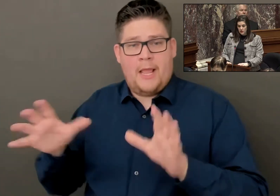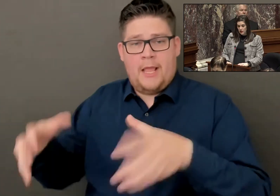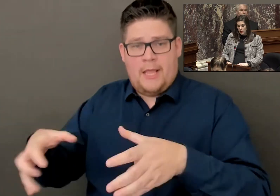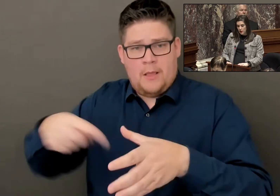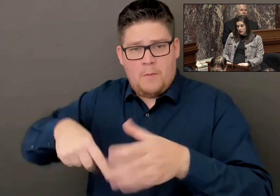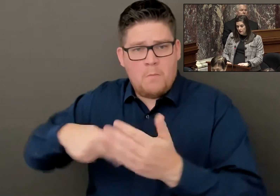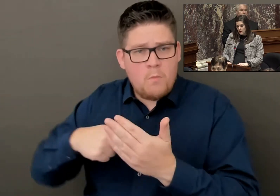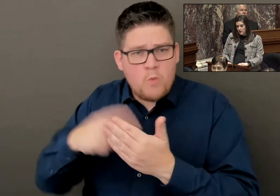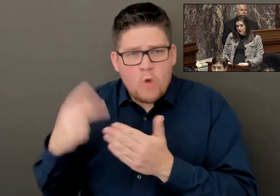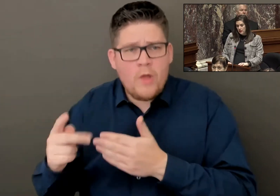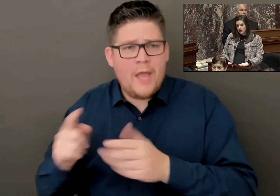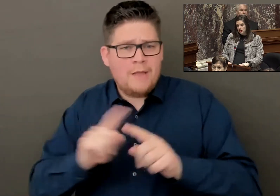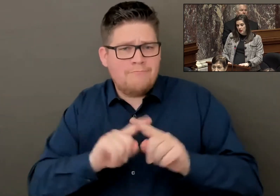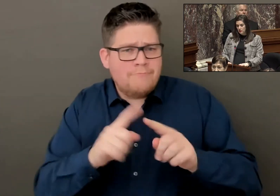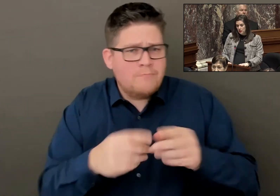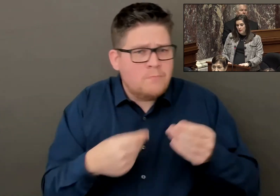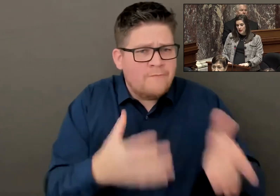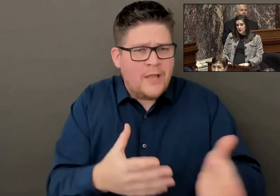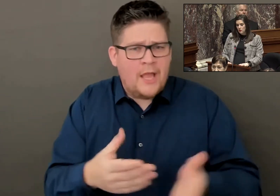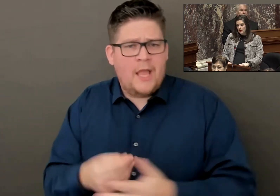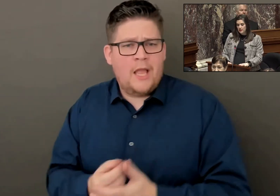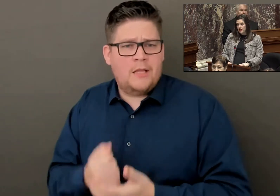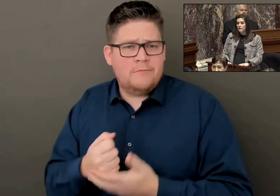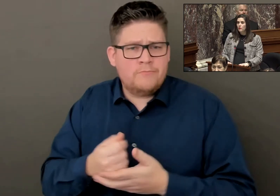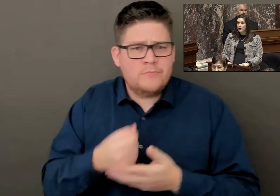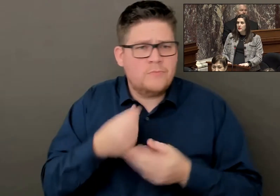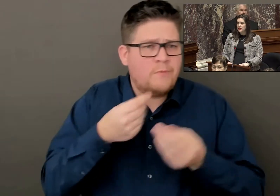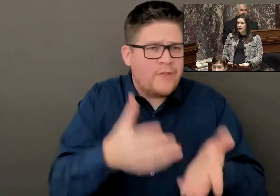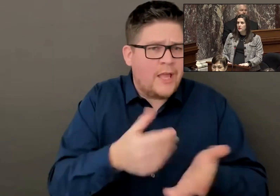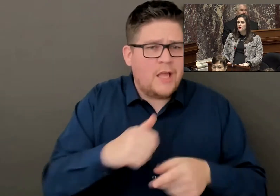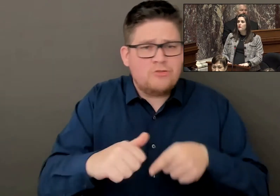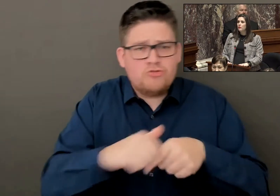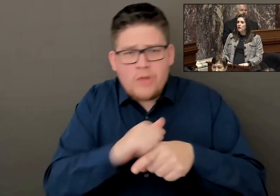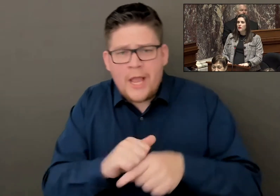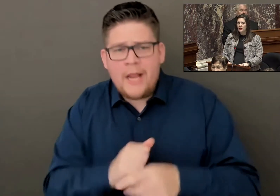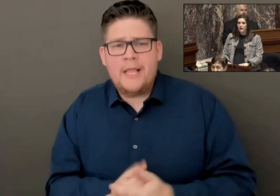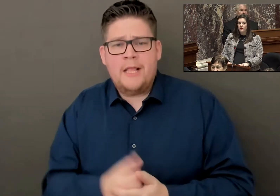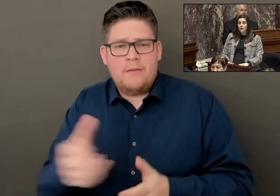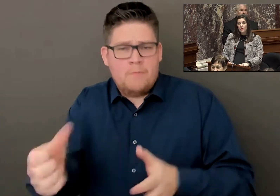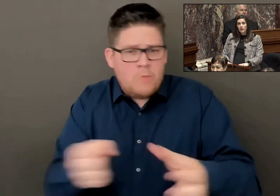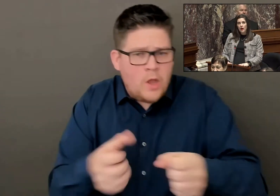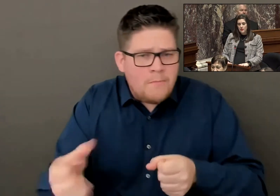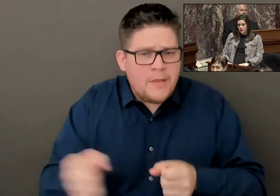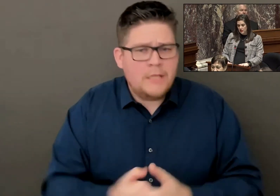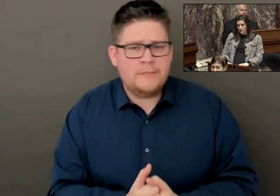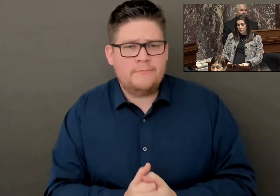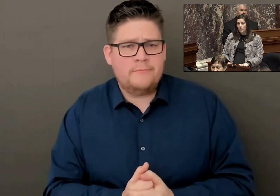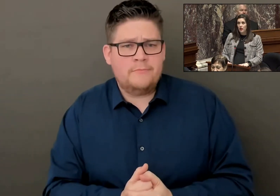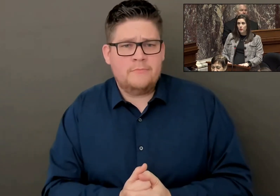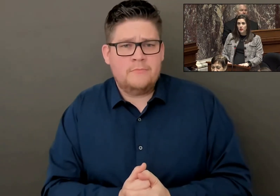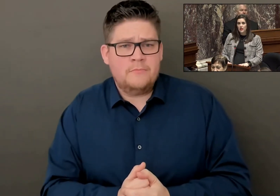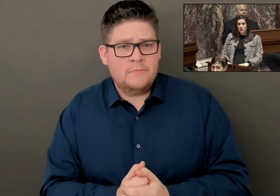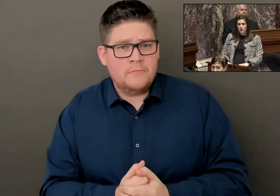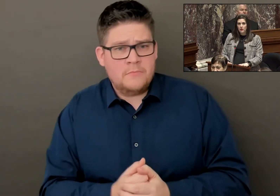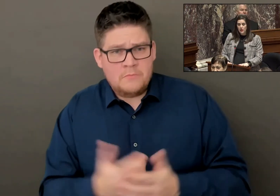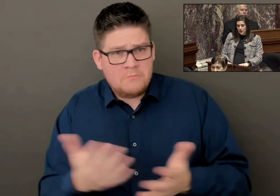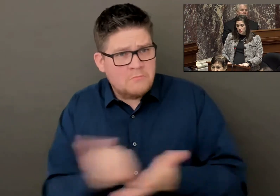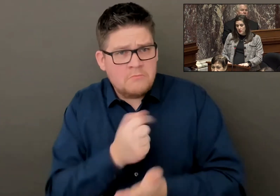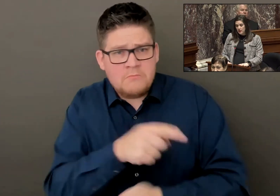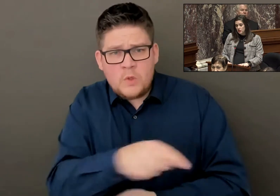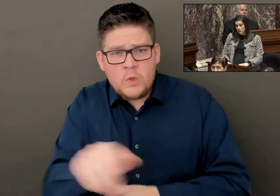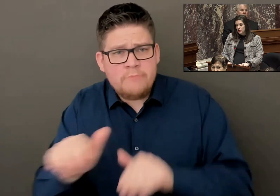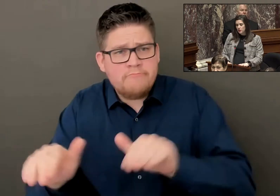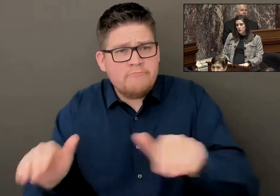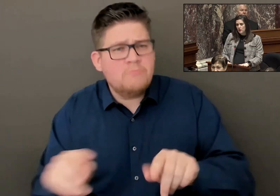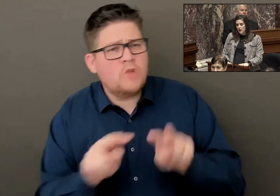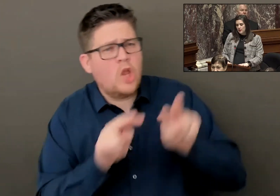would like to encourage everyone in this House to check out the amazing website for more details and familiarize yourself with the great work they do, so we